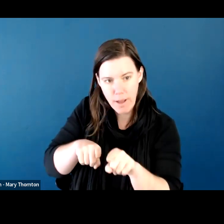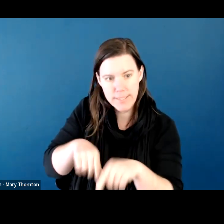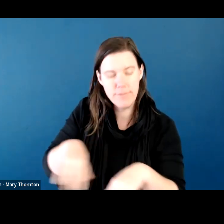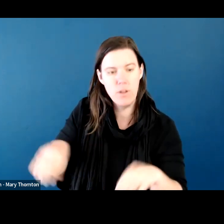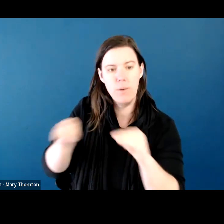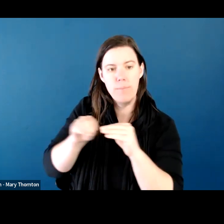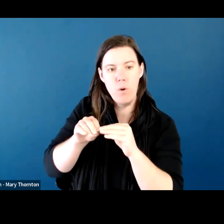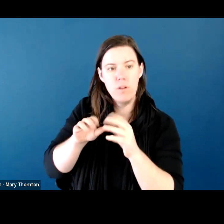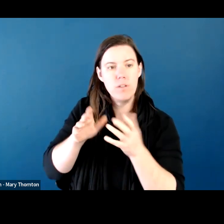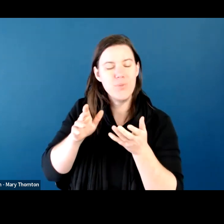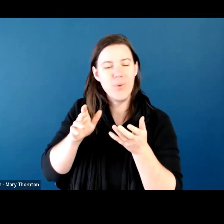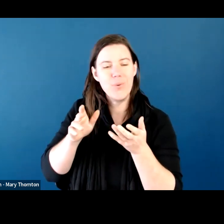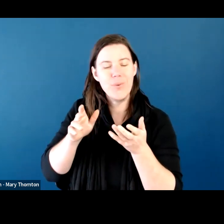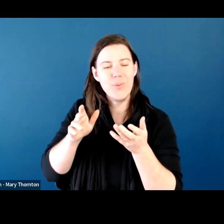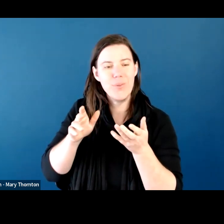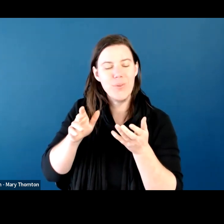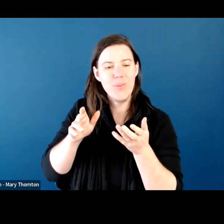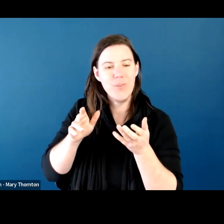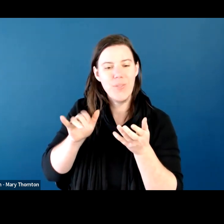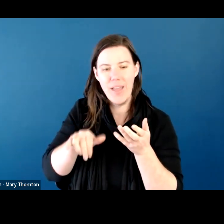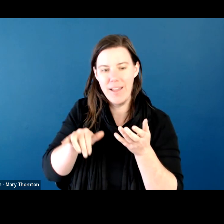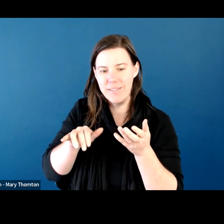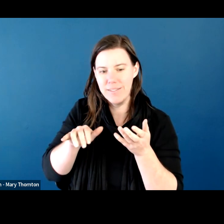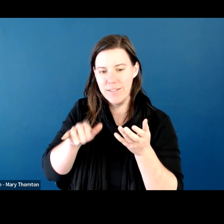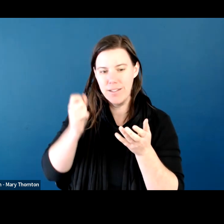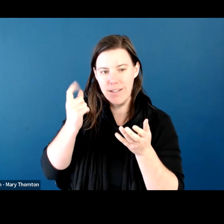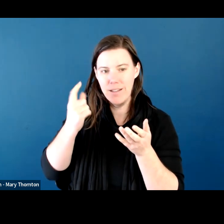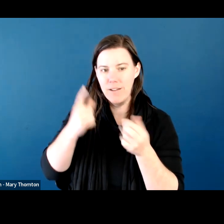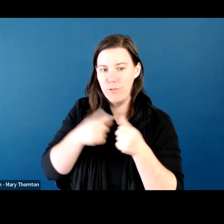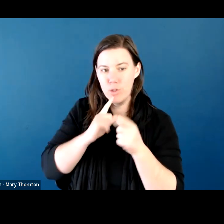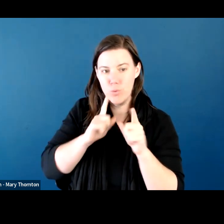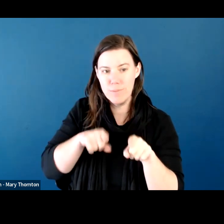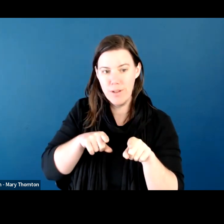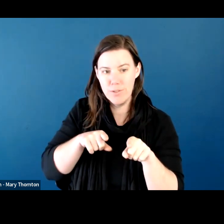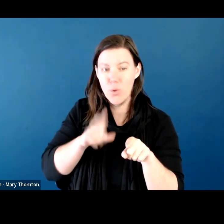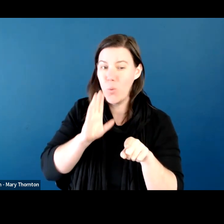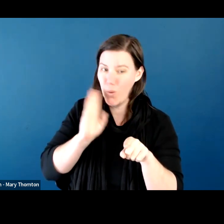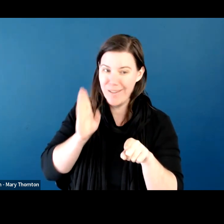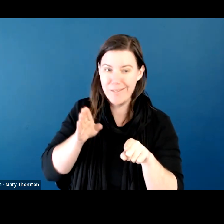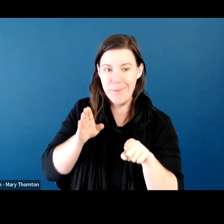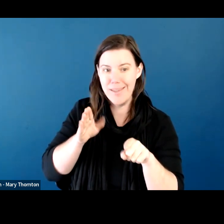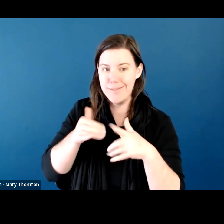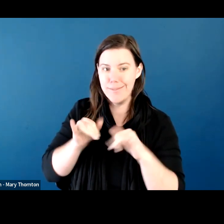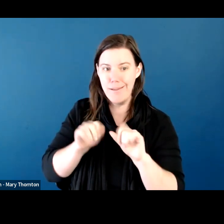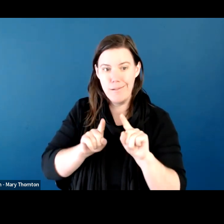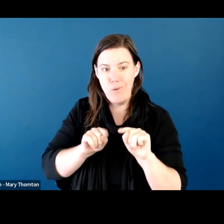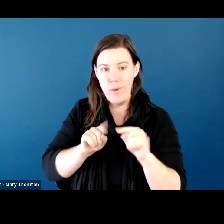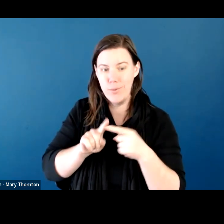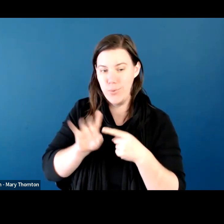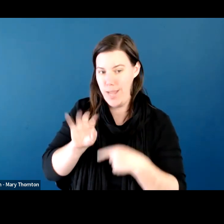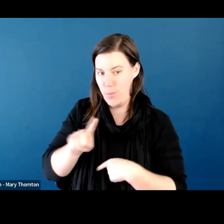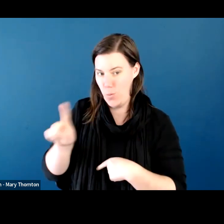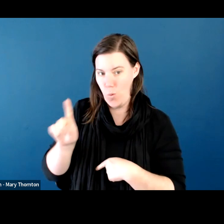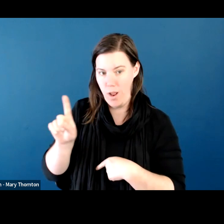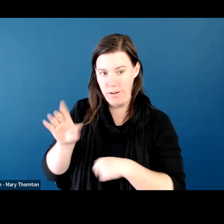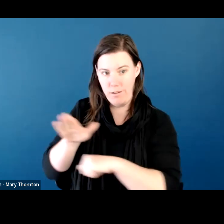a number of years, but again, in recognition to the fact that first responders will continue to respond to 911 requests for help, what